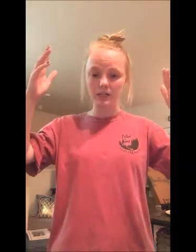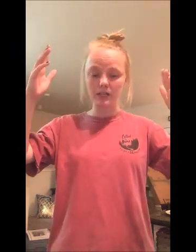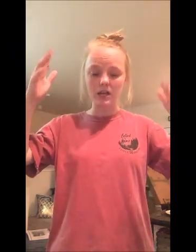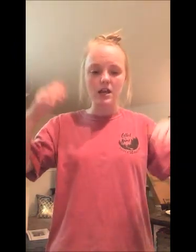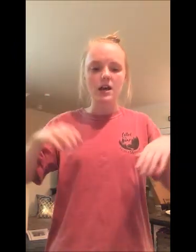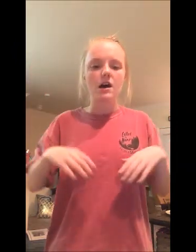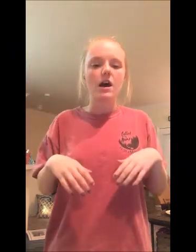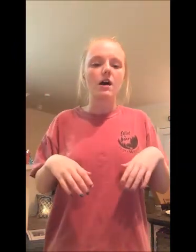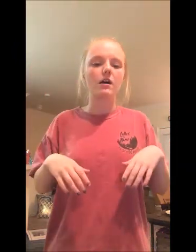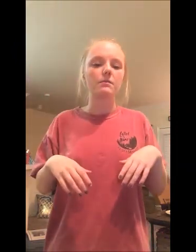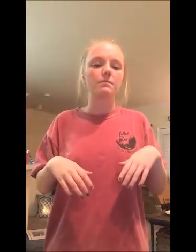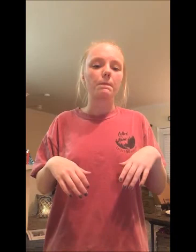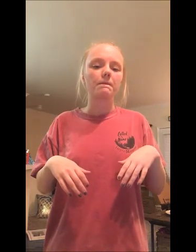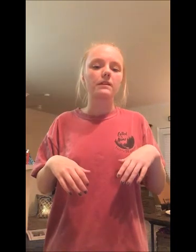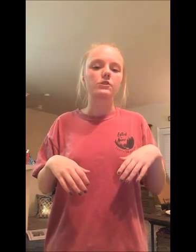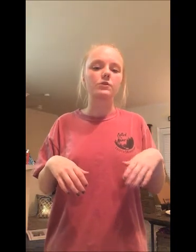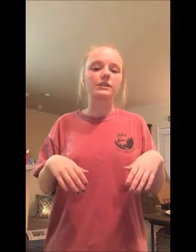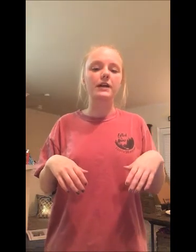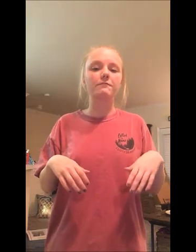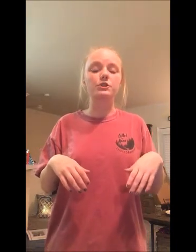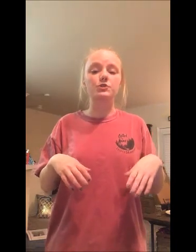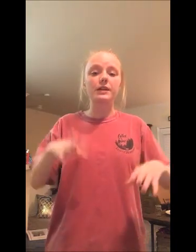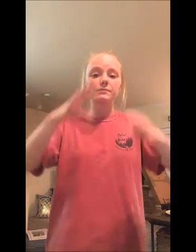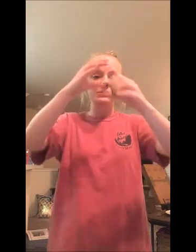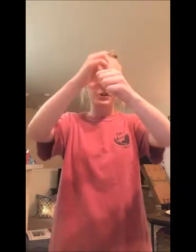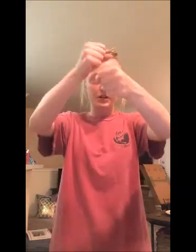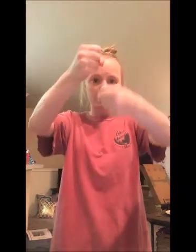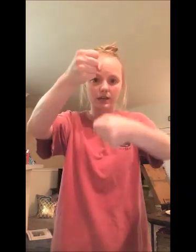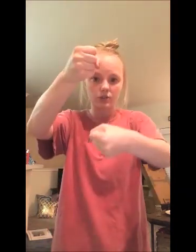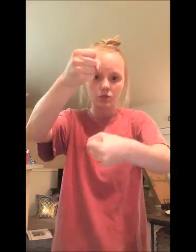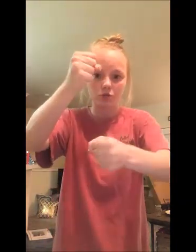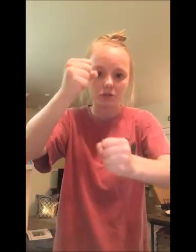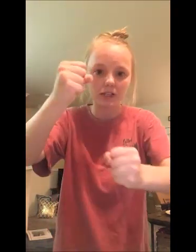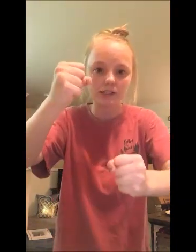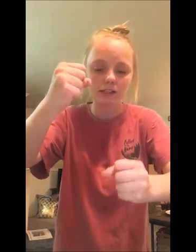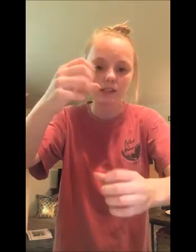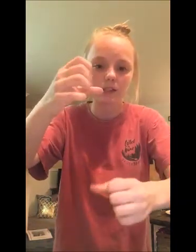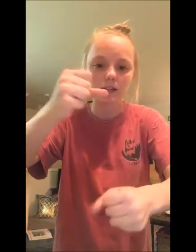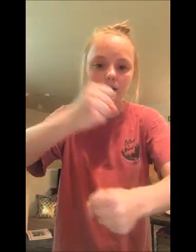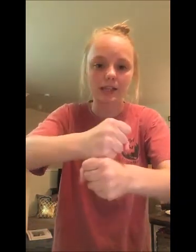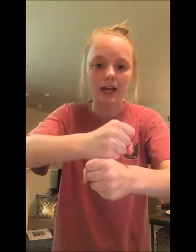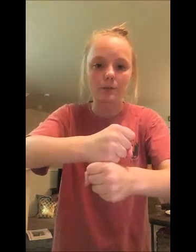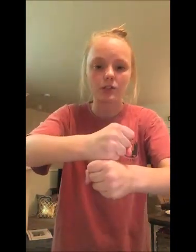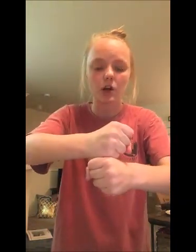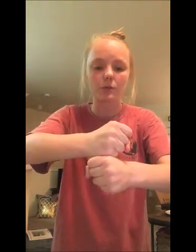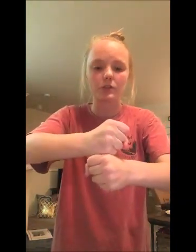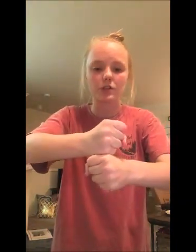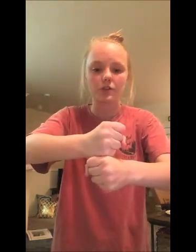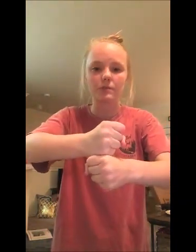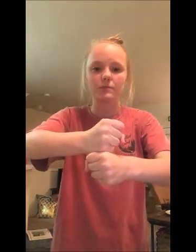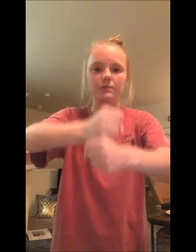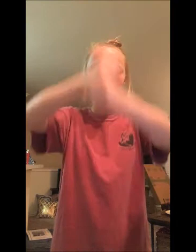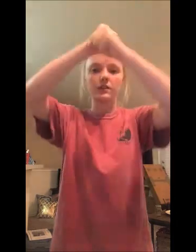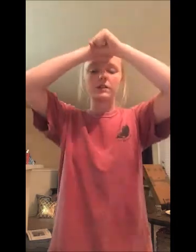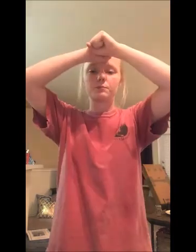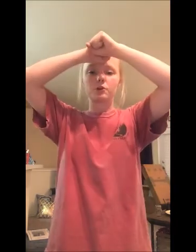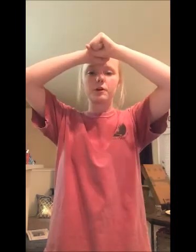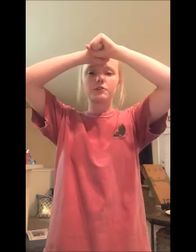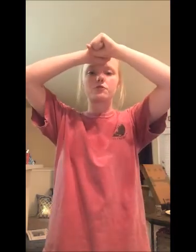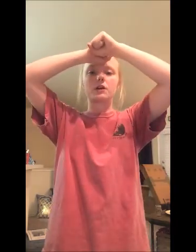in. So the sign for dreams, you're going to make 2 fists and stack them on top of each other. And then put them on your